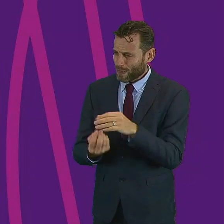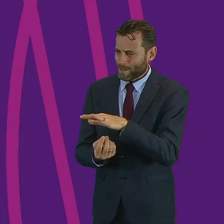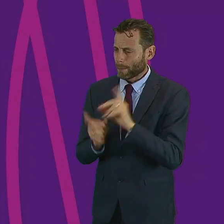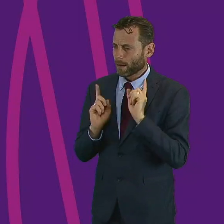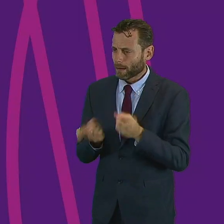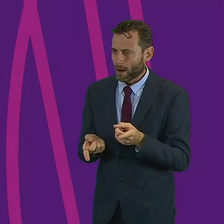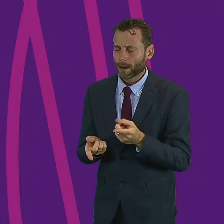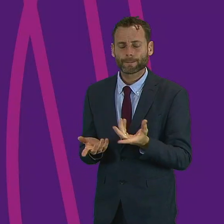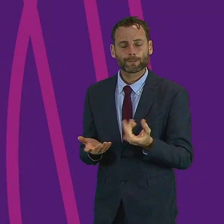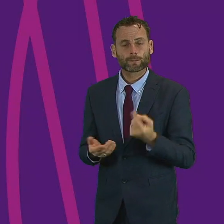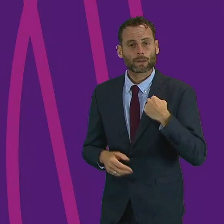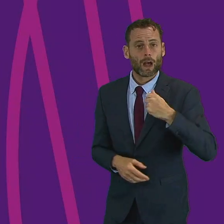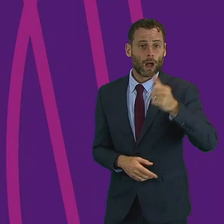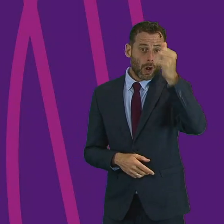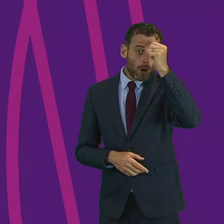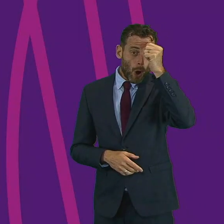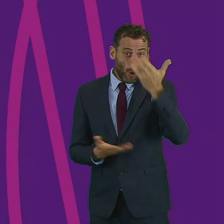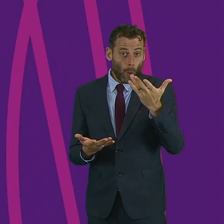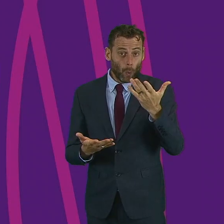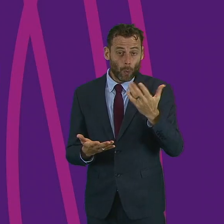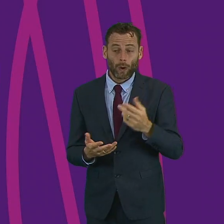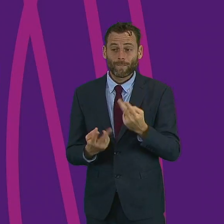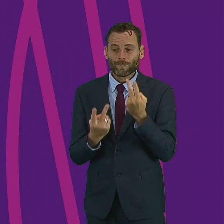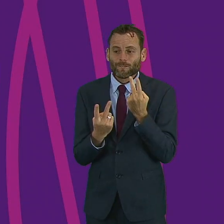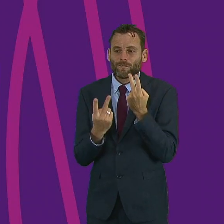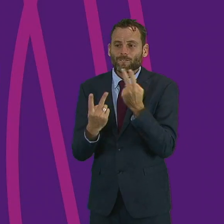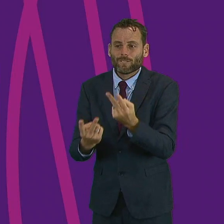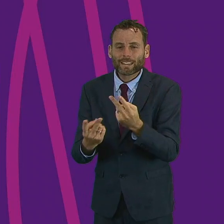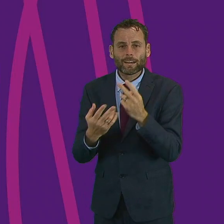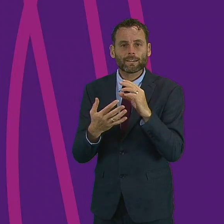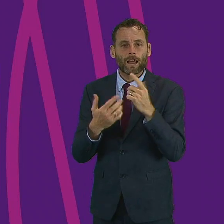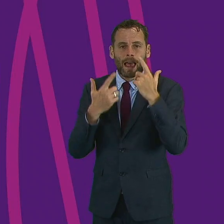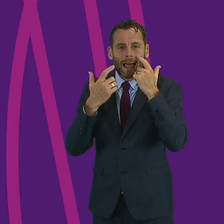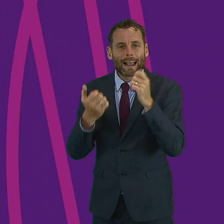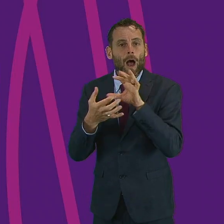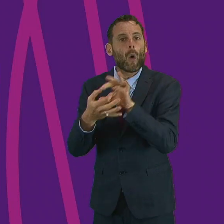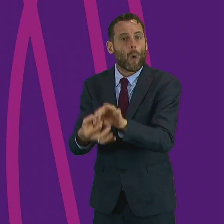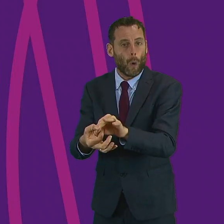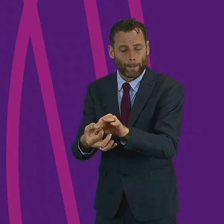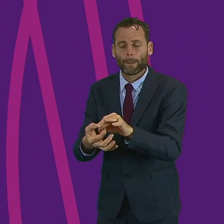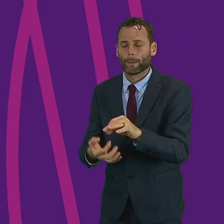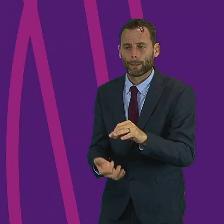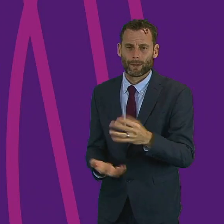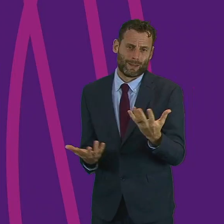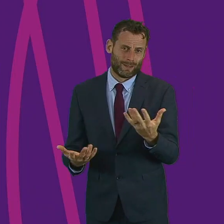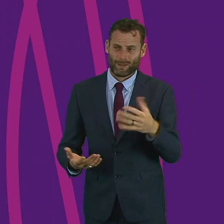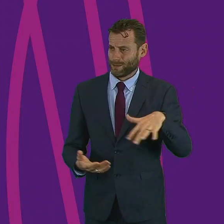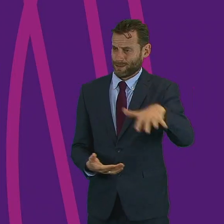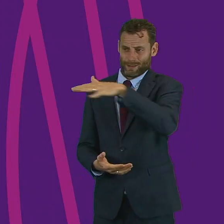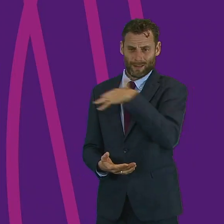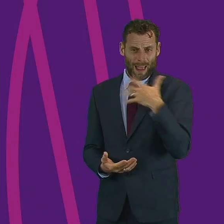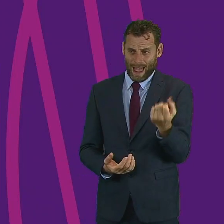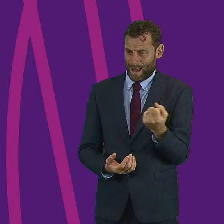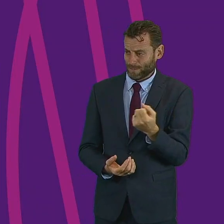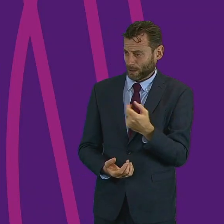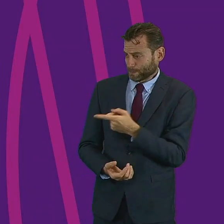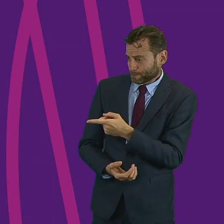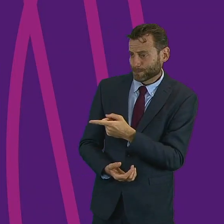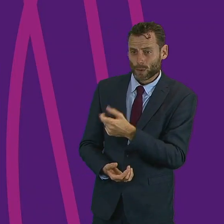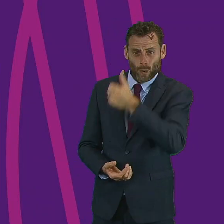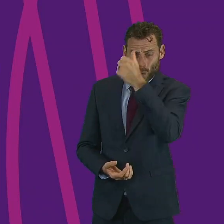need their families. In Toronto, they allow a limited number of family carers in care homes. They have